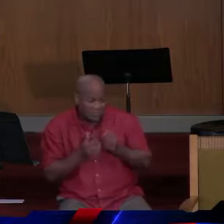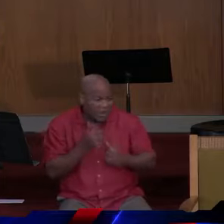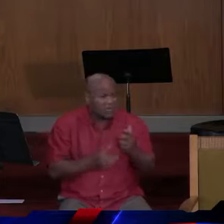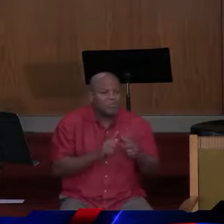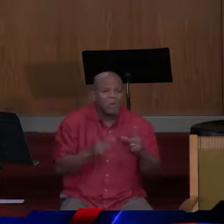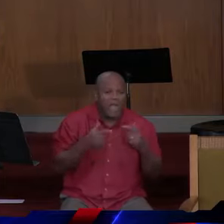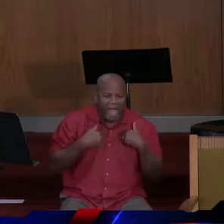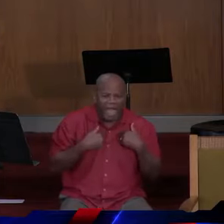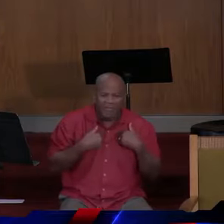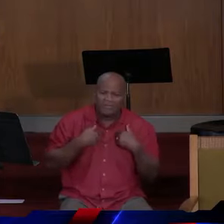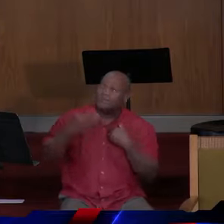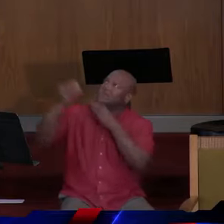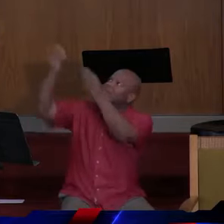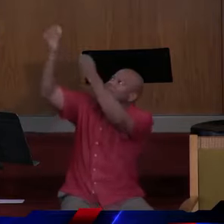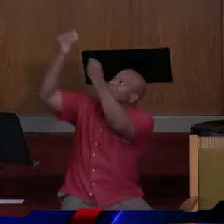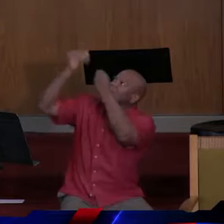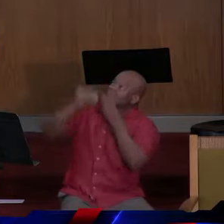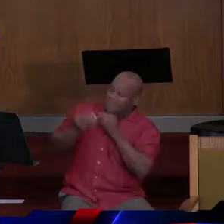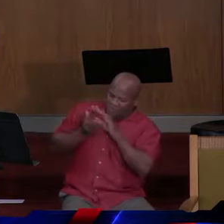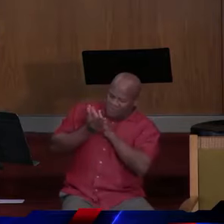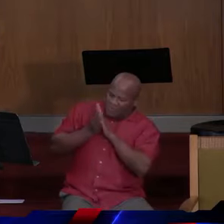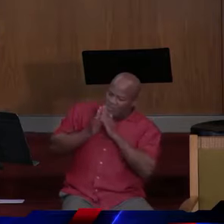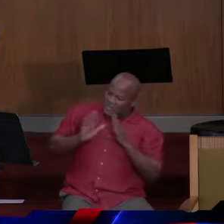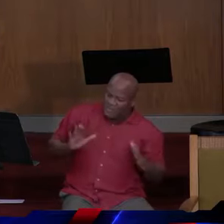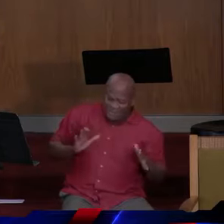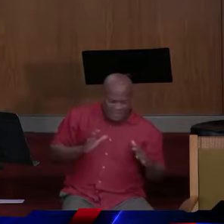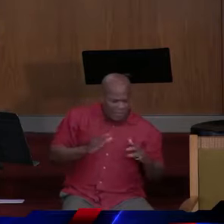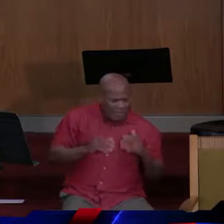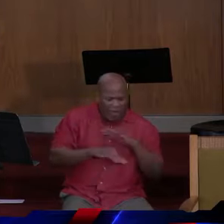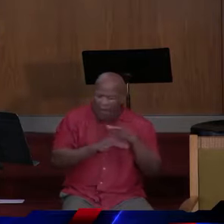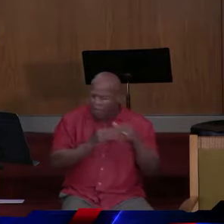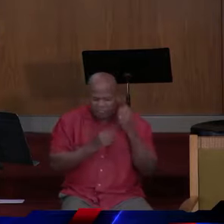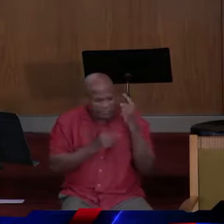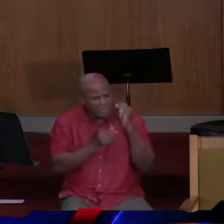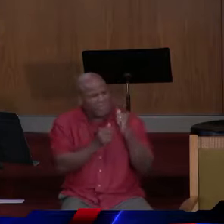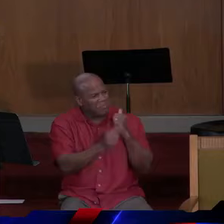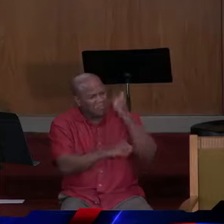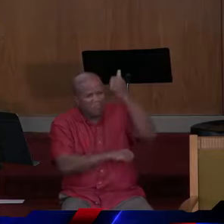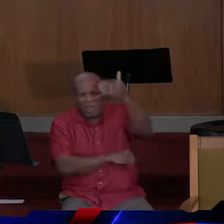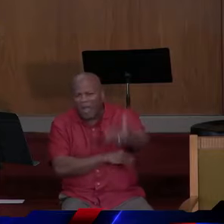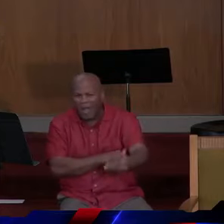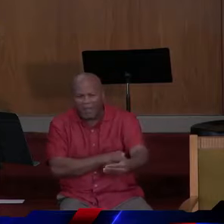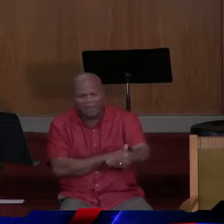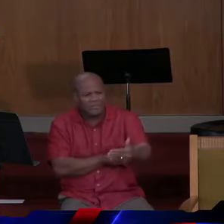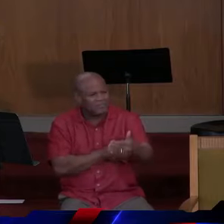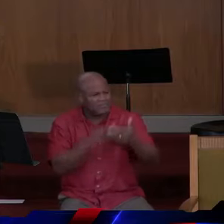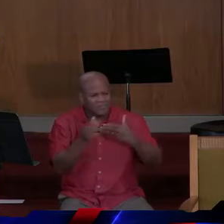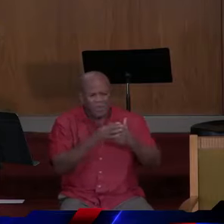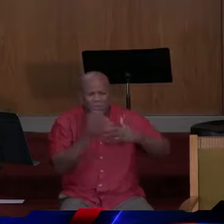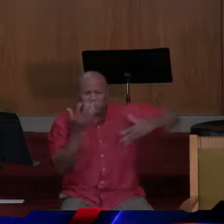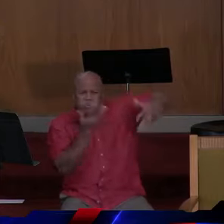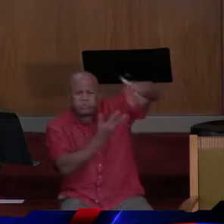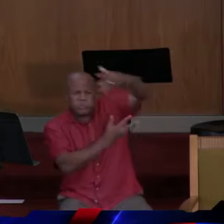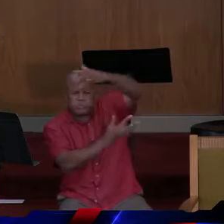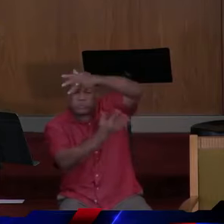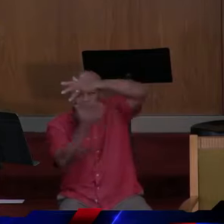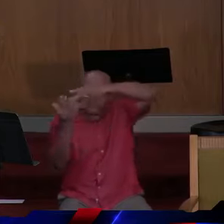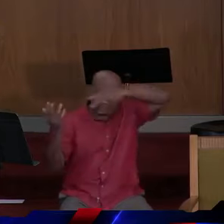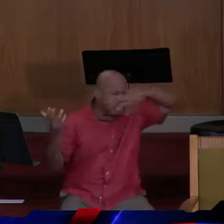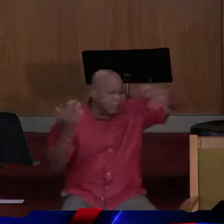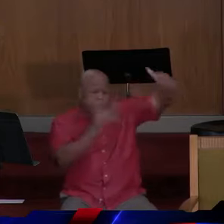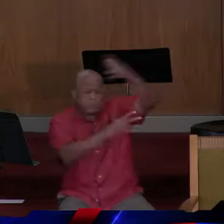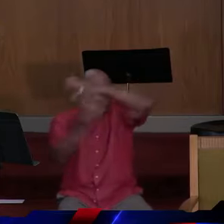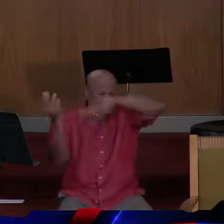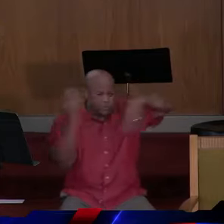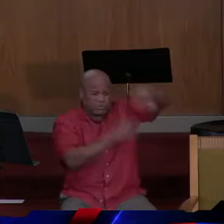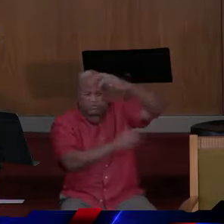peace that passes all understanding, that no matter what kind of storm is round about me, I know the Lord will make a way somehow. And I know that